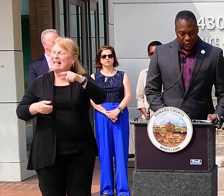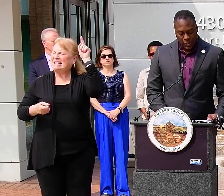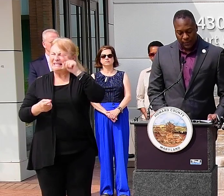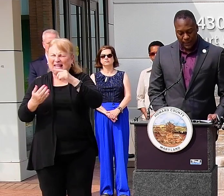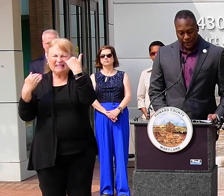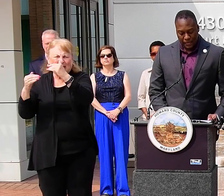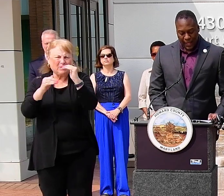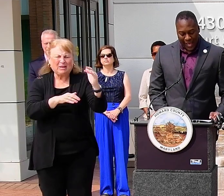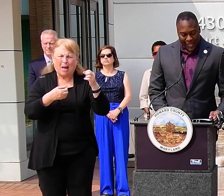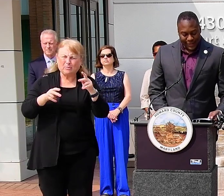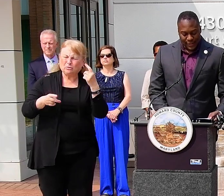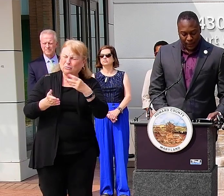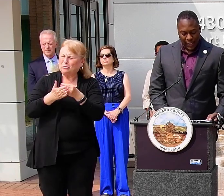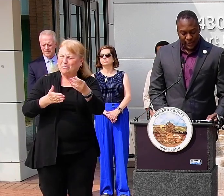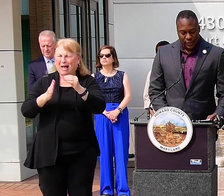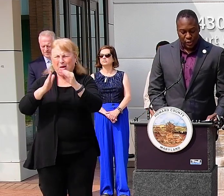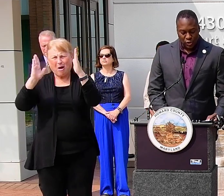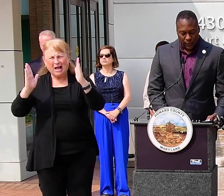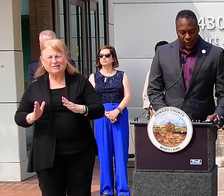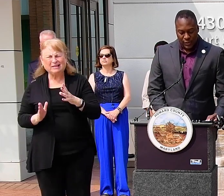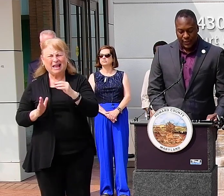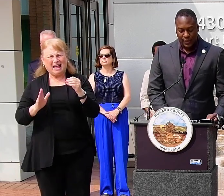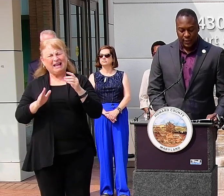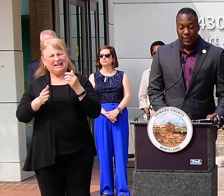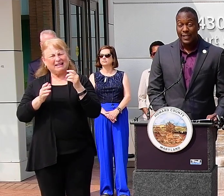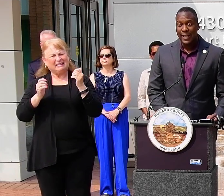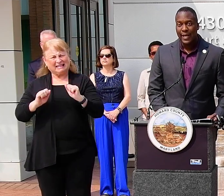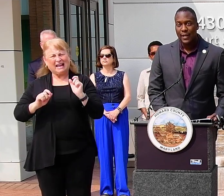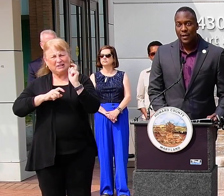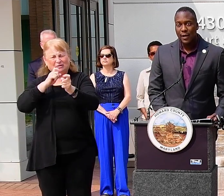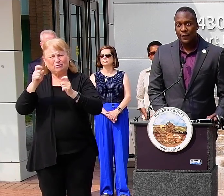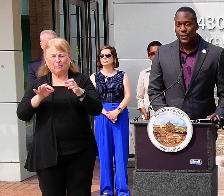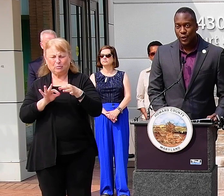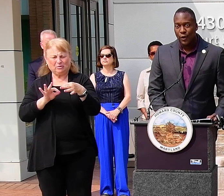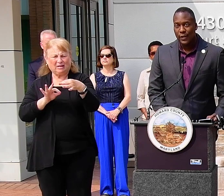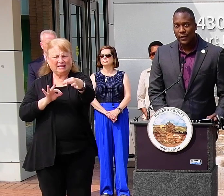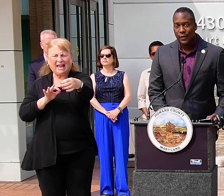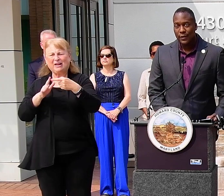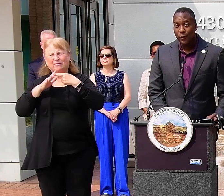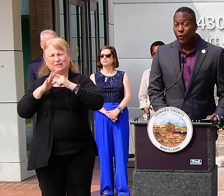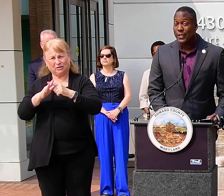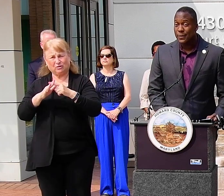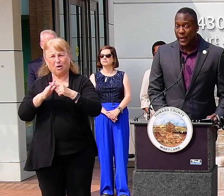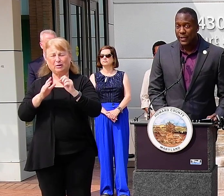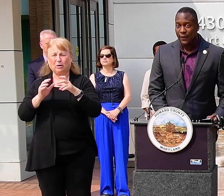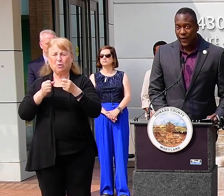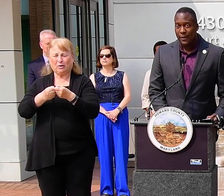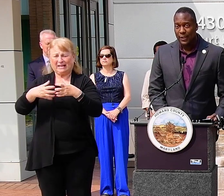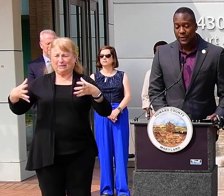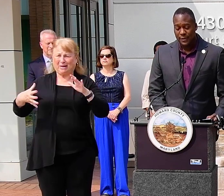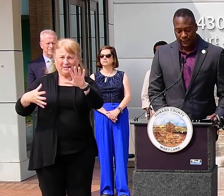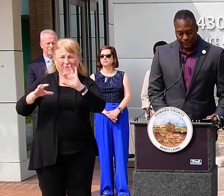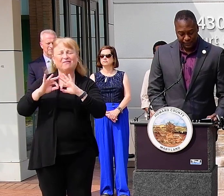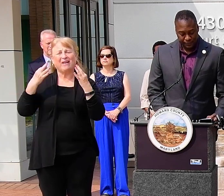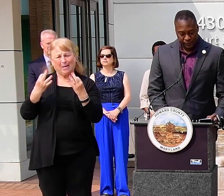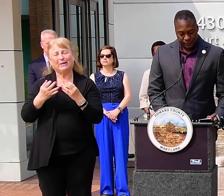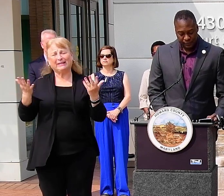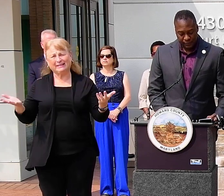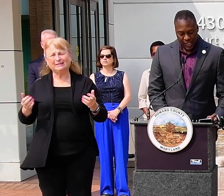home ownership, and in some cases contribute to the delay of starting or expanding